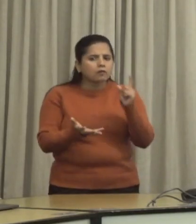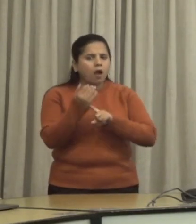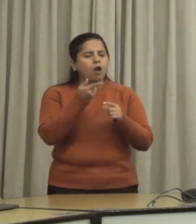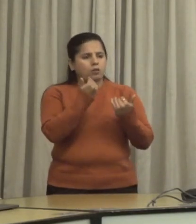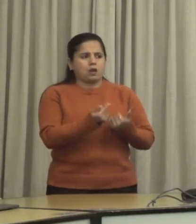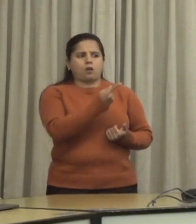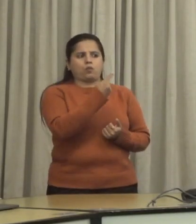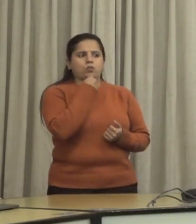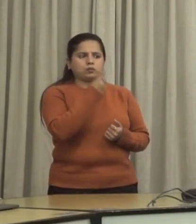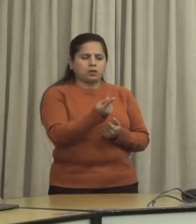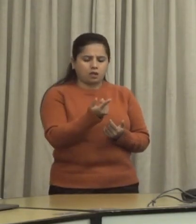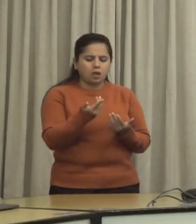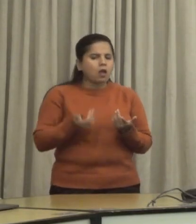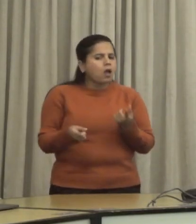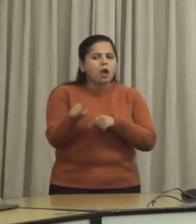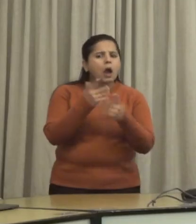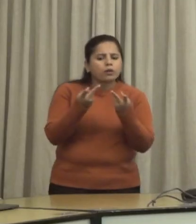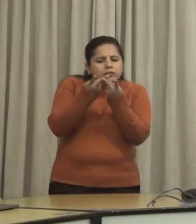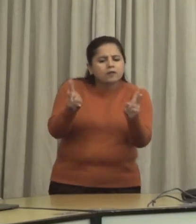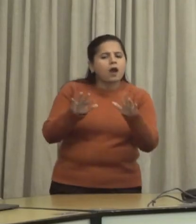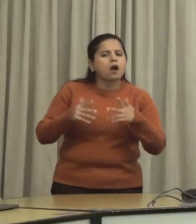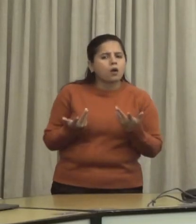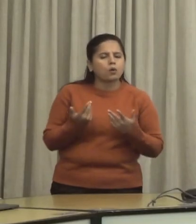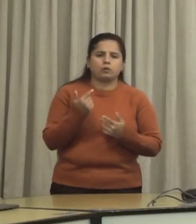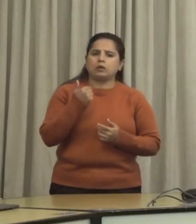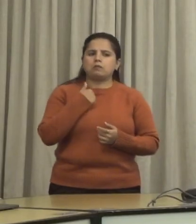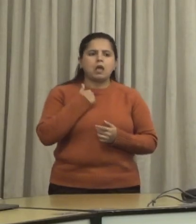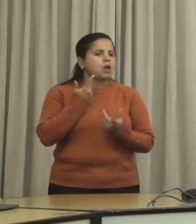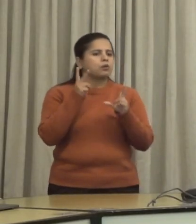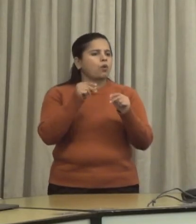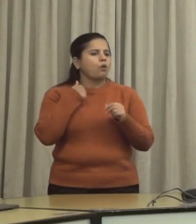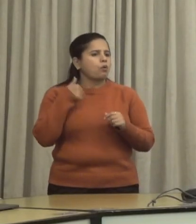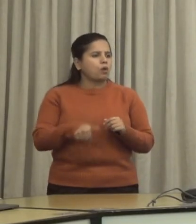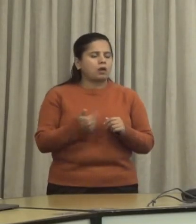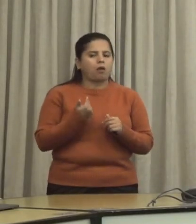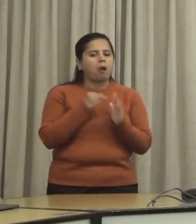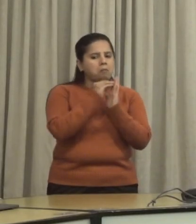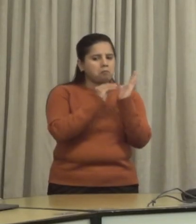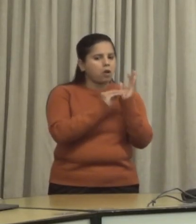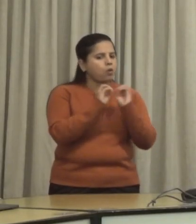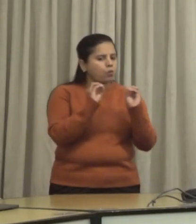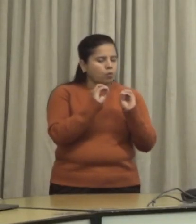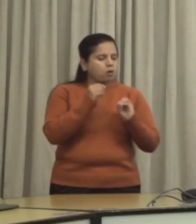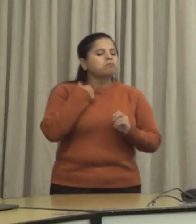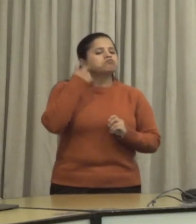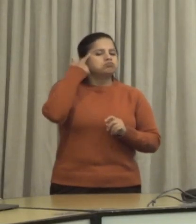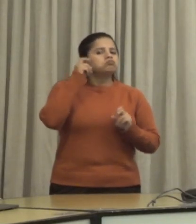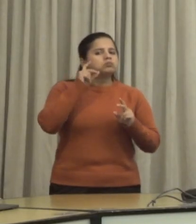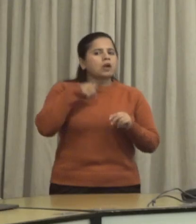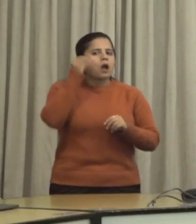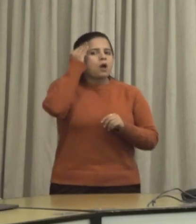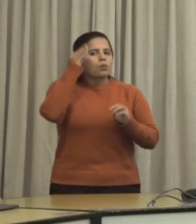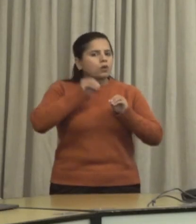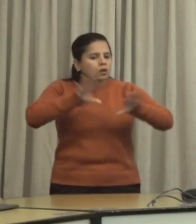asked that how this has made any difference. So I have not taken any note, but definitely the